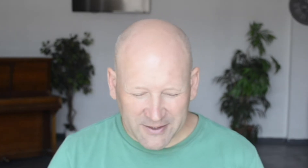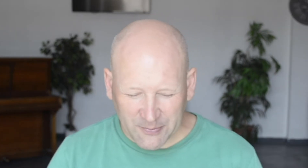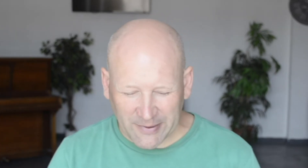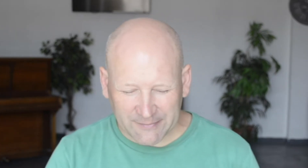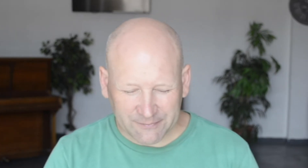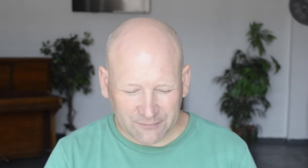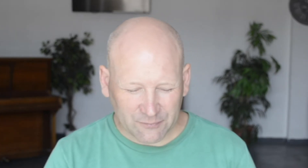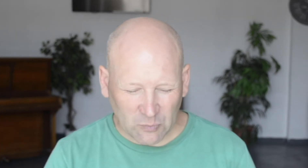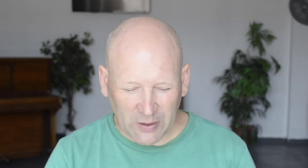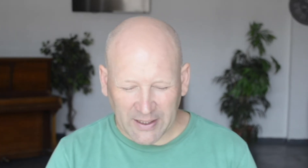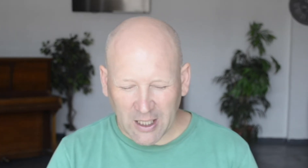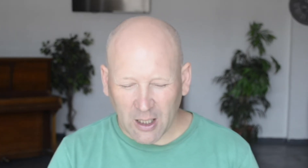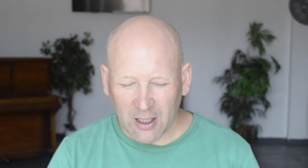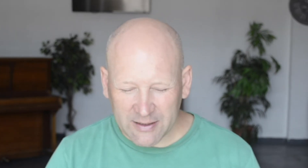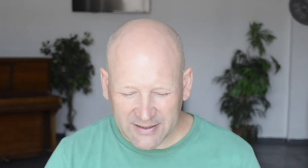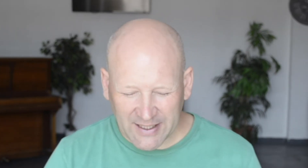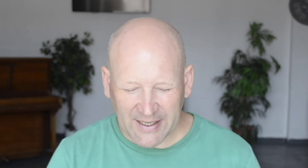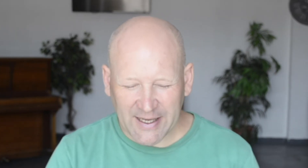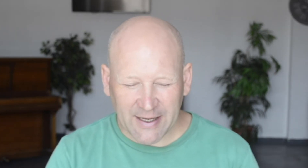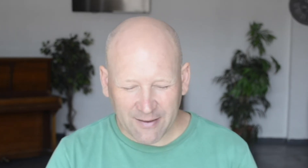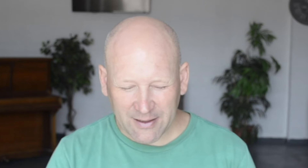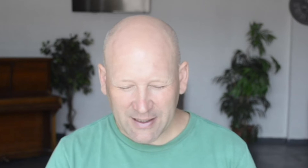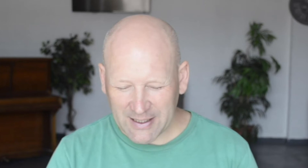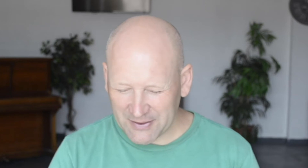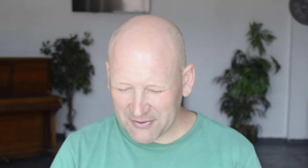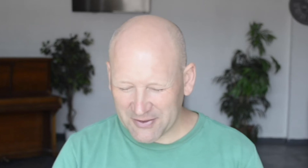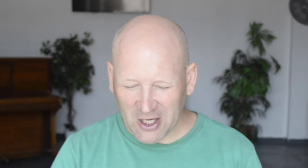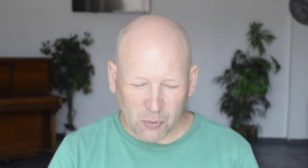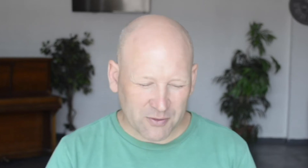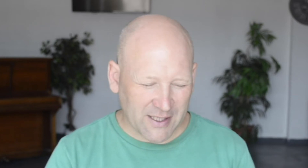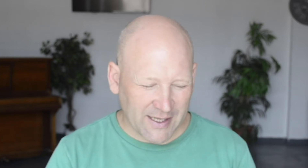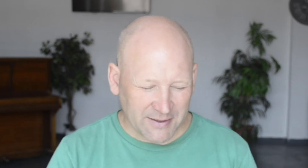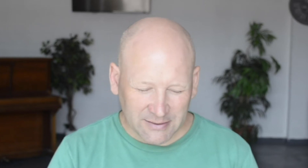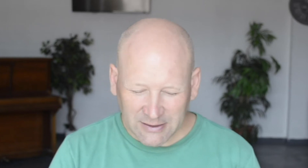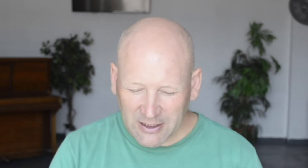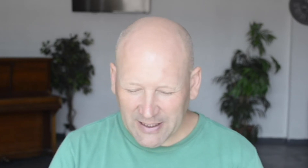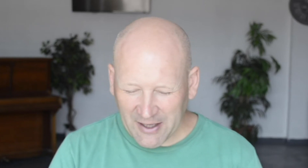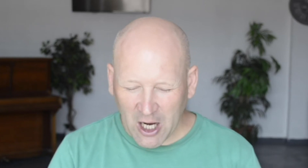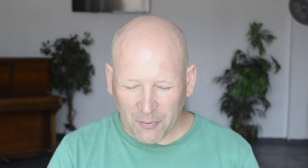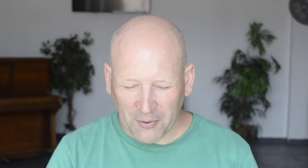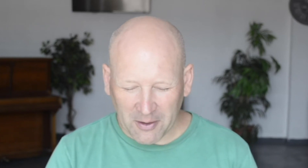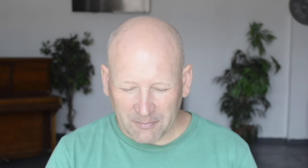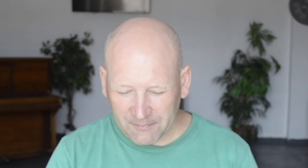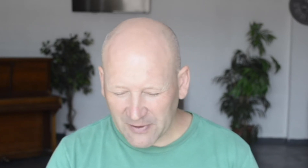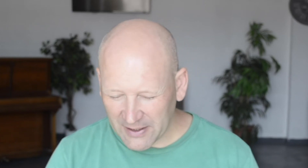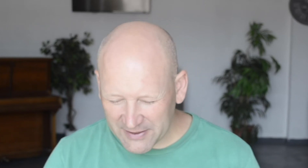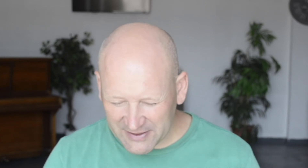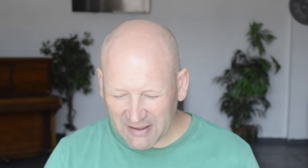Yeah, Holy Spirit, we sit here as those disciples did in the upper